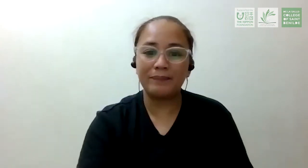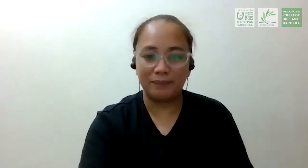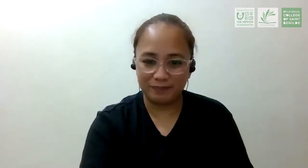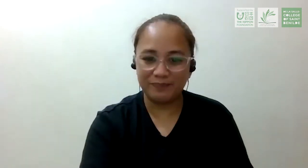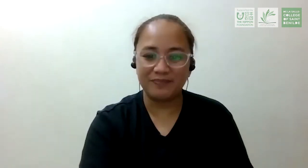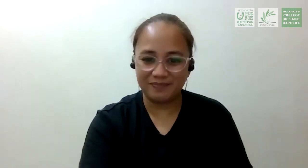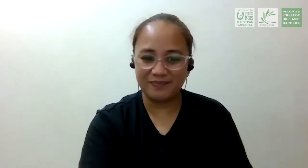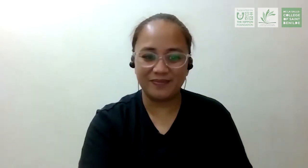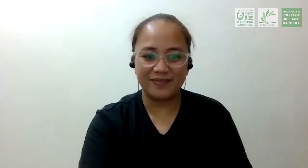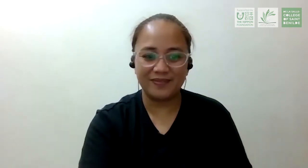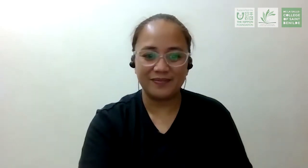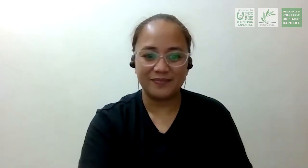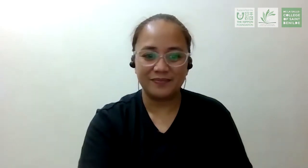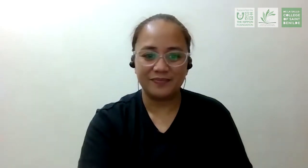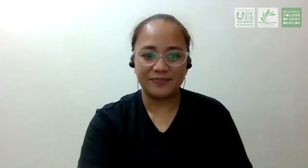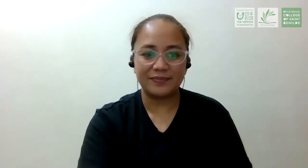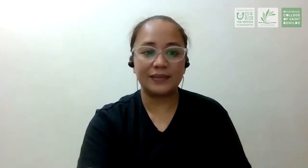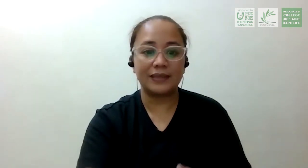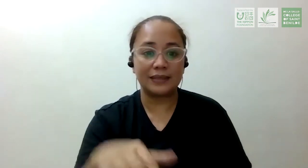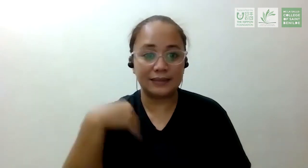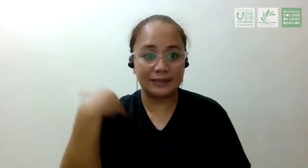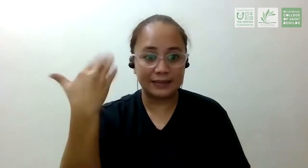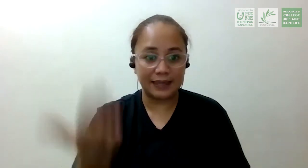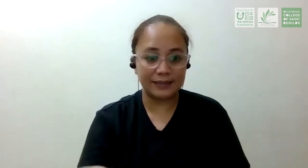And then